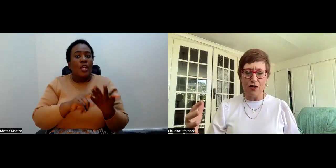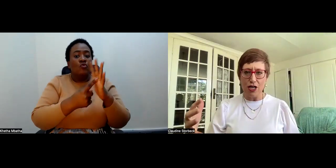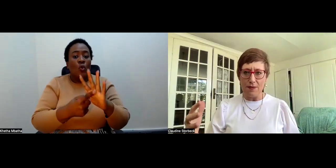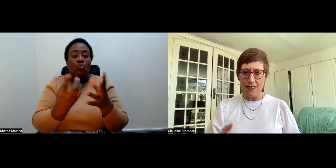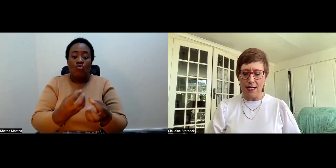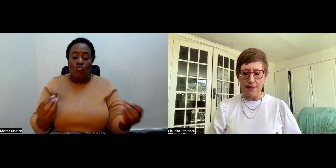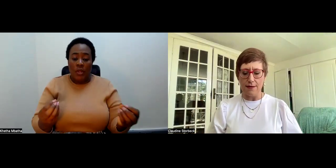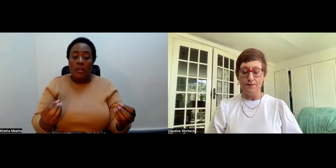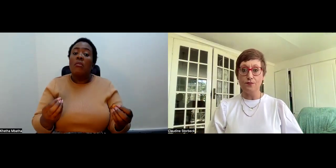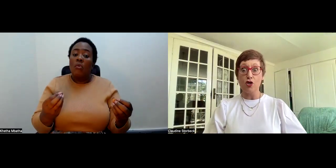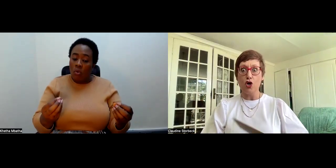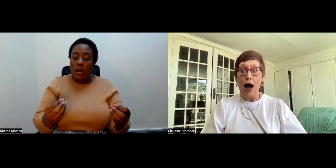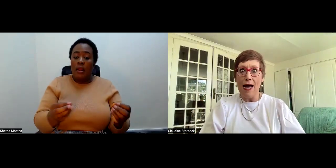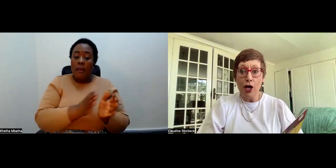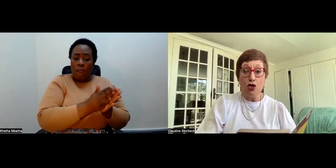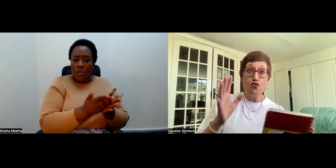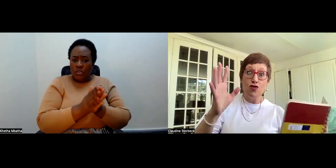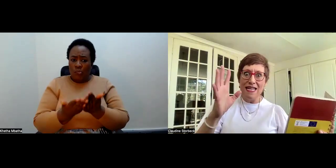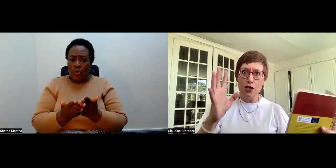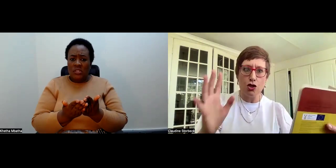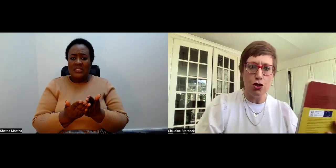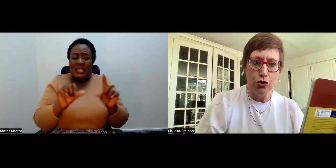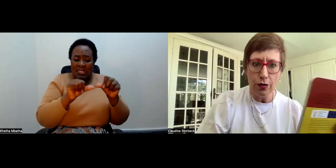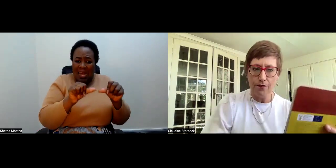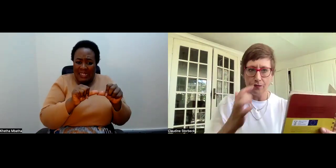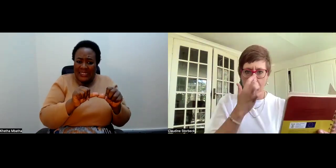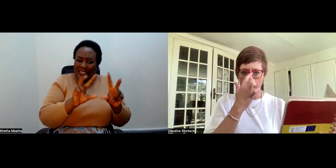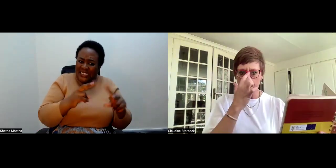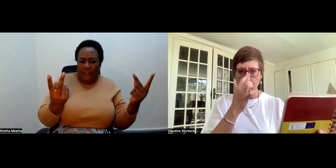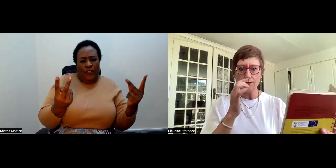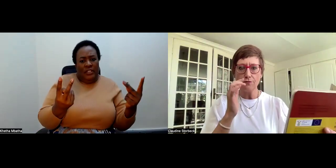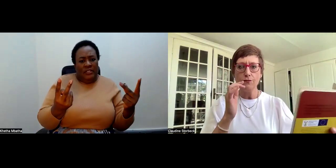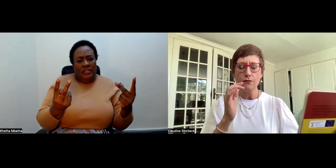come in different shapes and sizes. So I am going to read it to you.